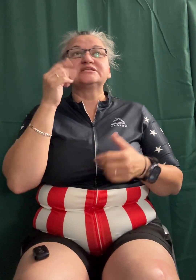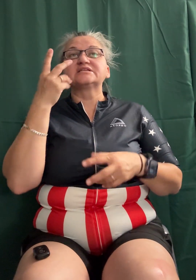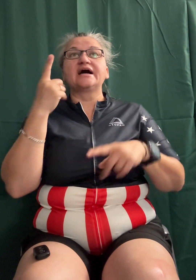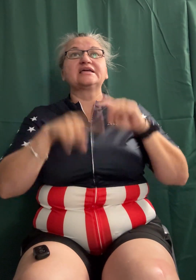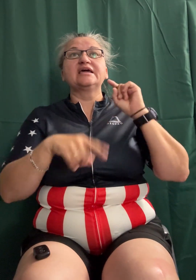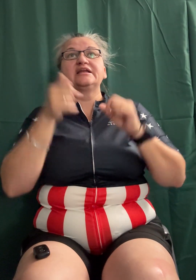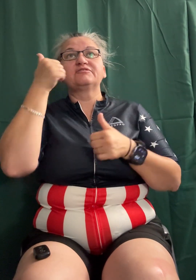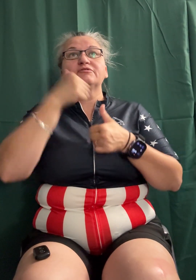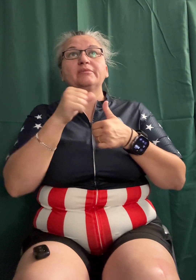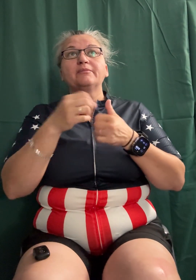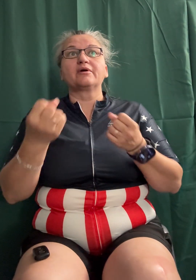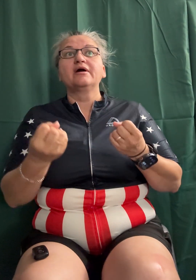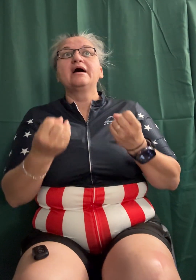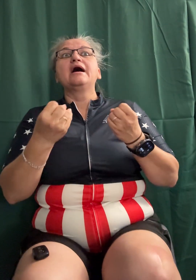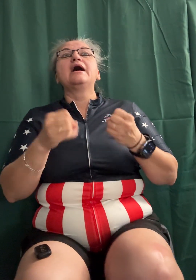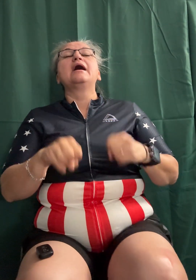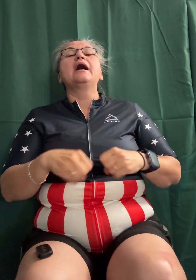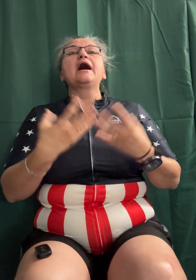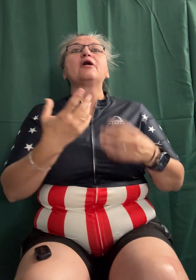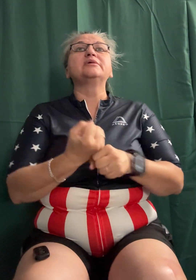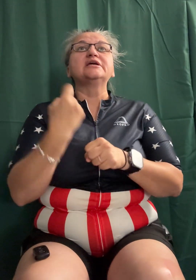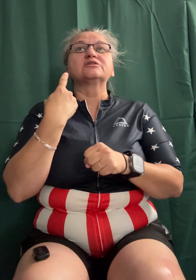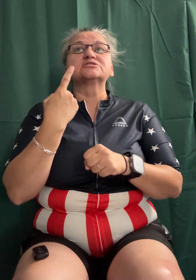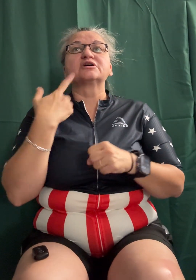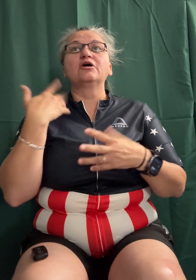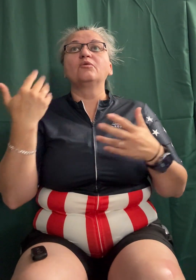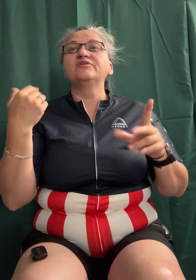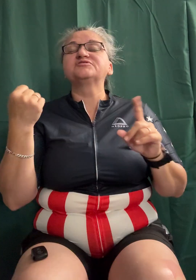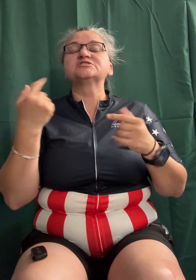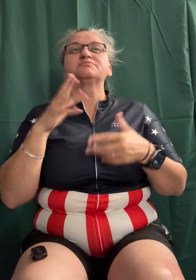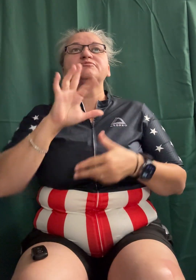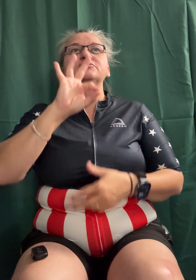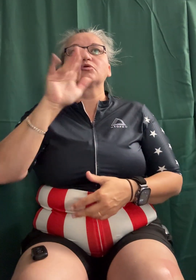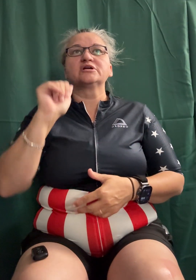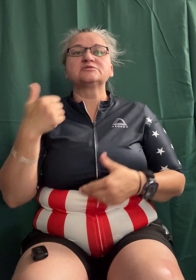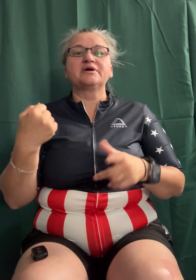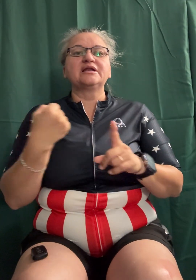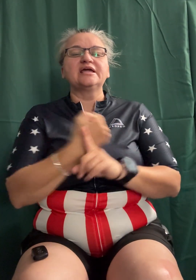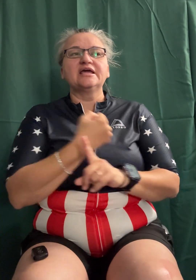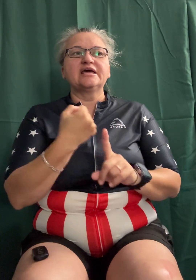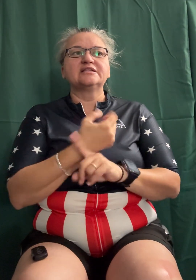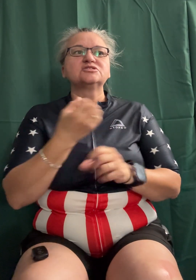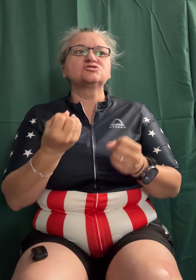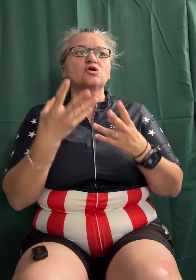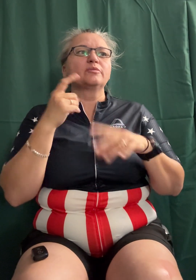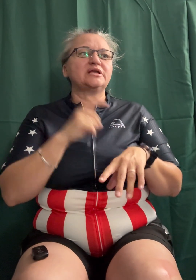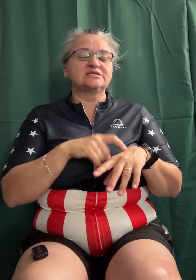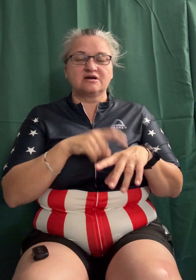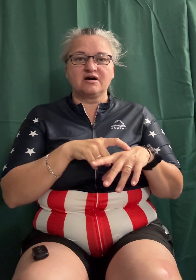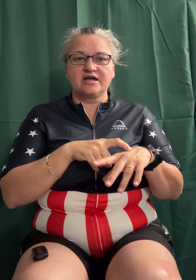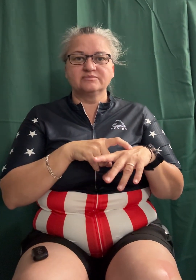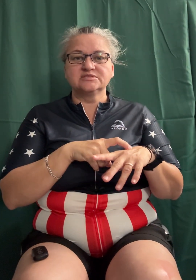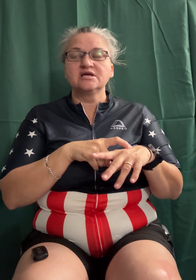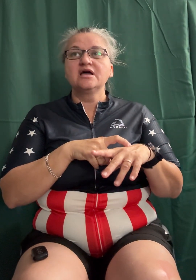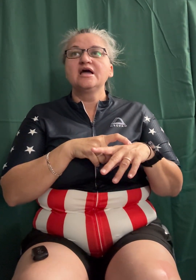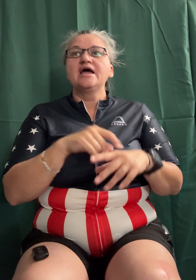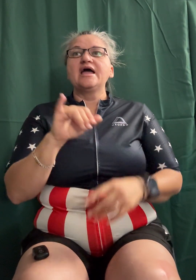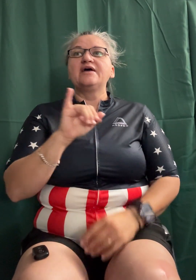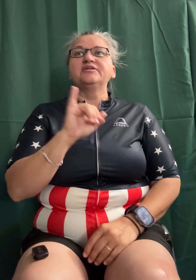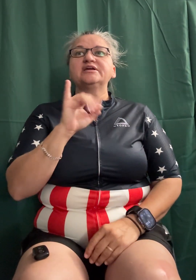I can't even remember how many years ago Florida's been hit so many times, and the